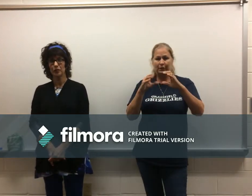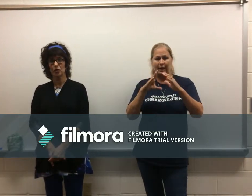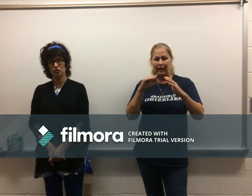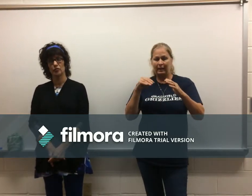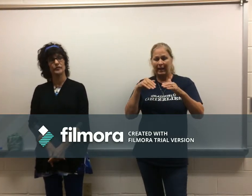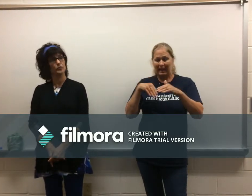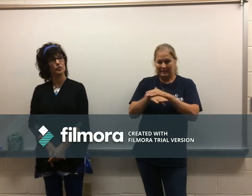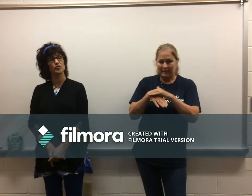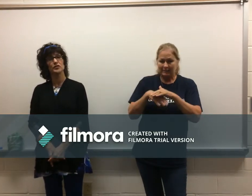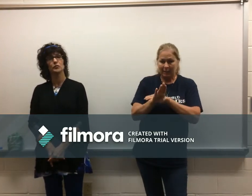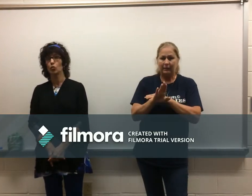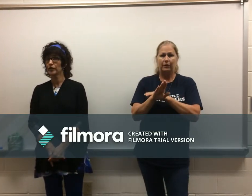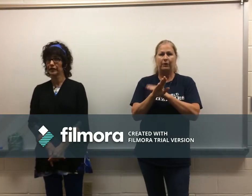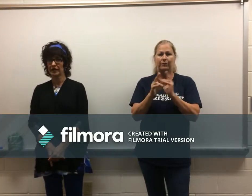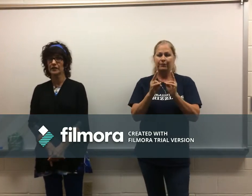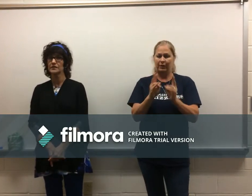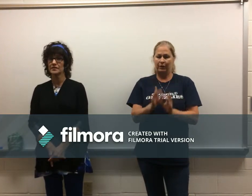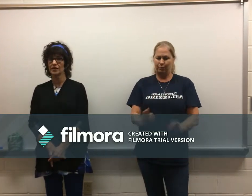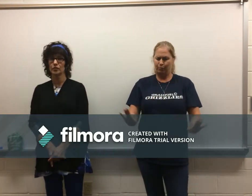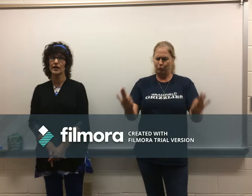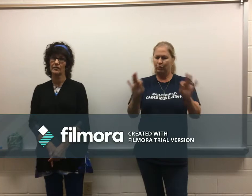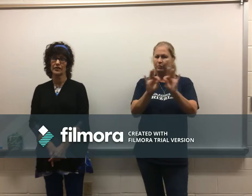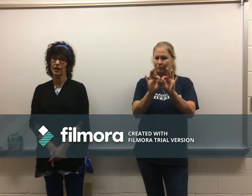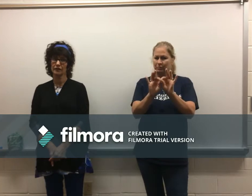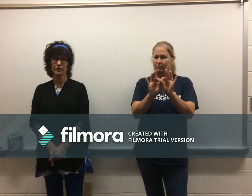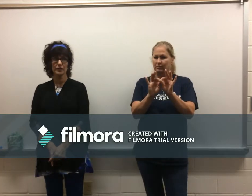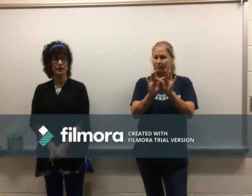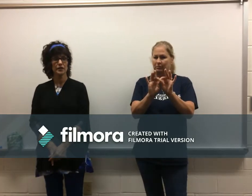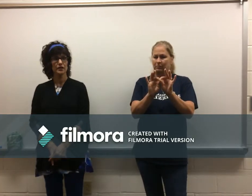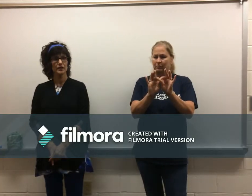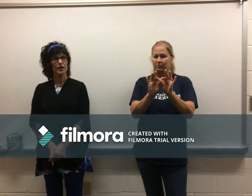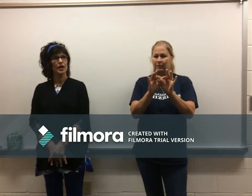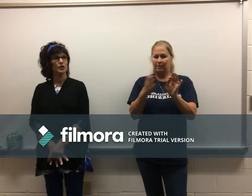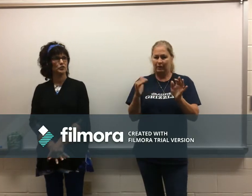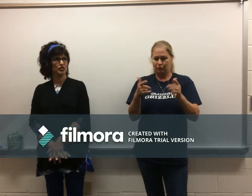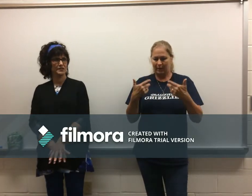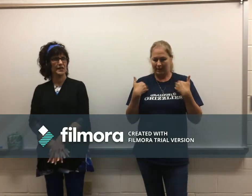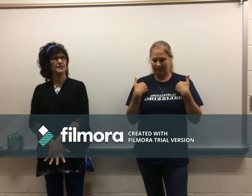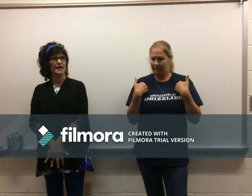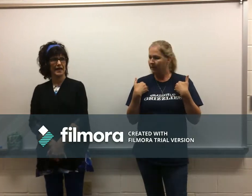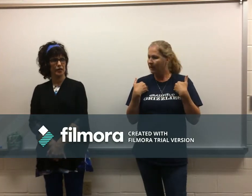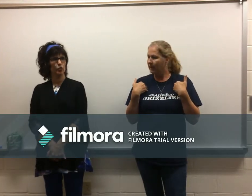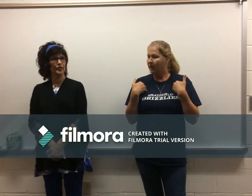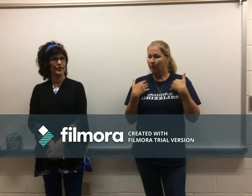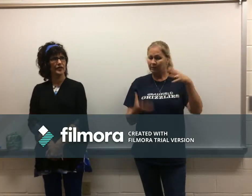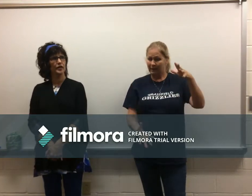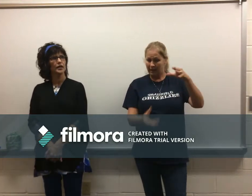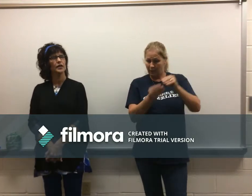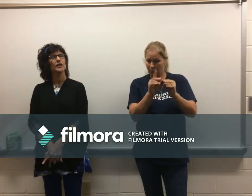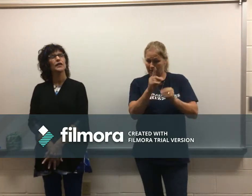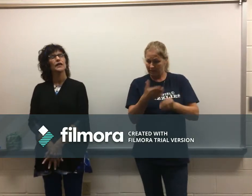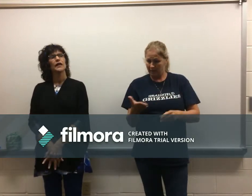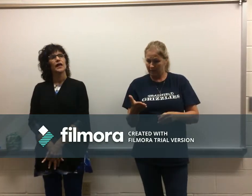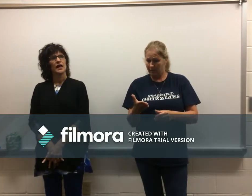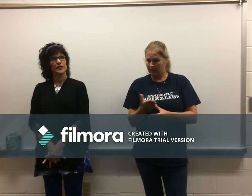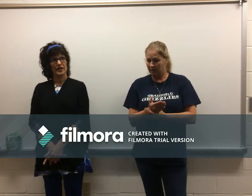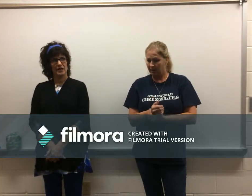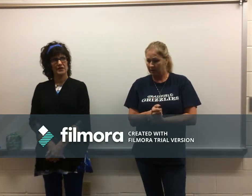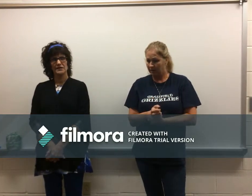are two of the most important things that you could have in life. I would just like to add one thing, and that is